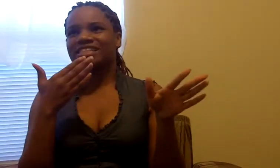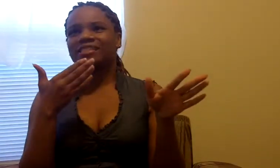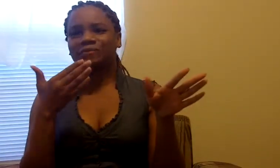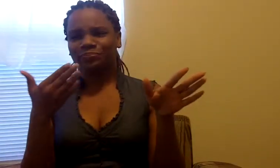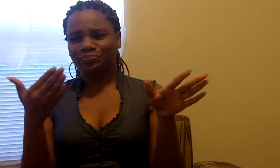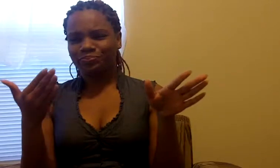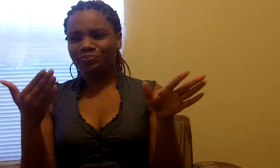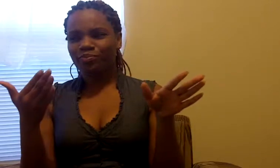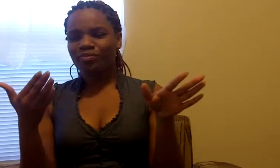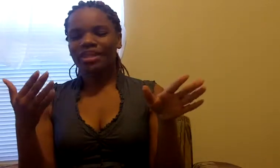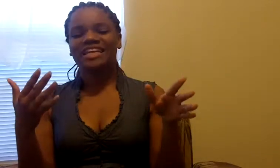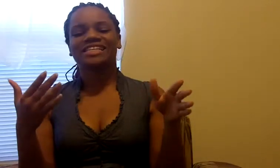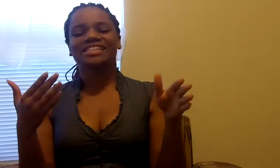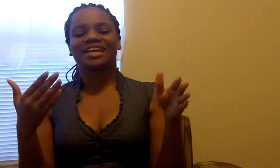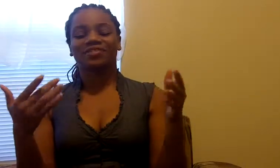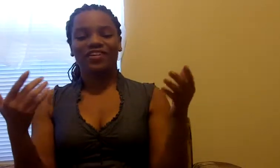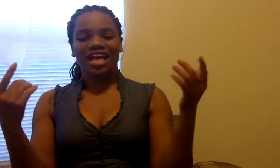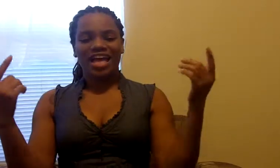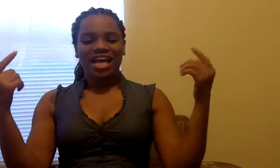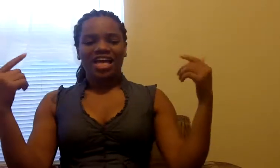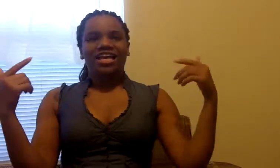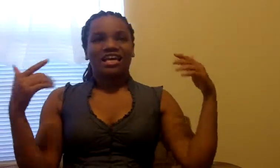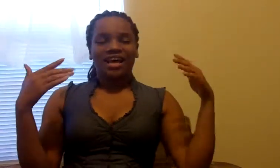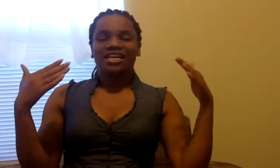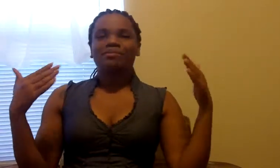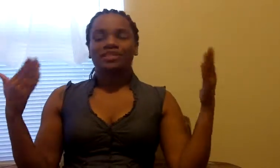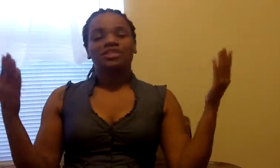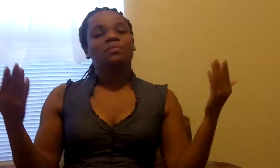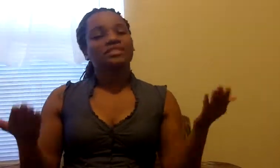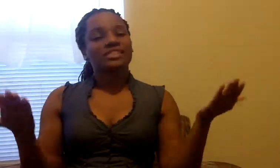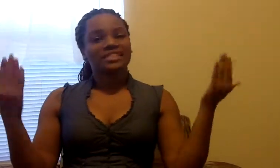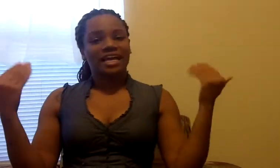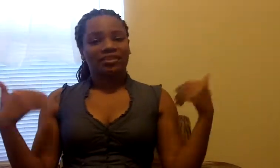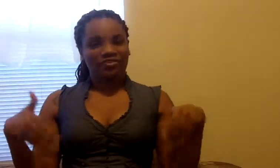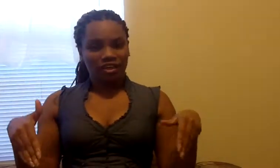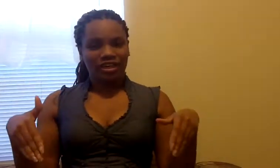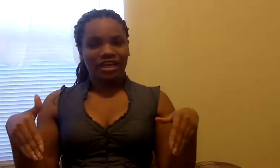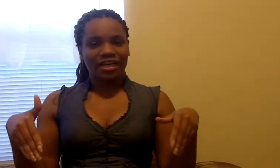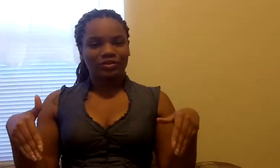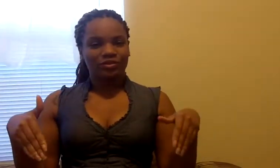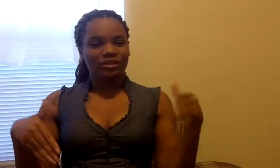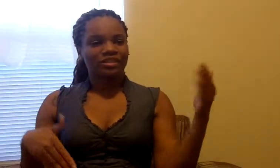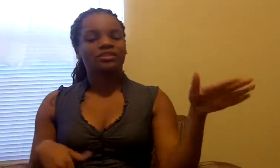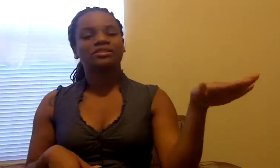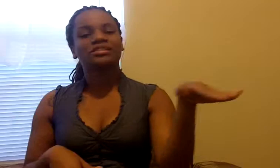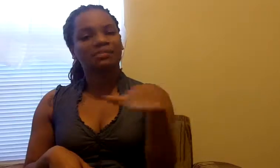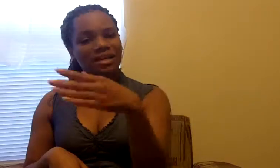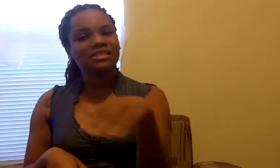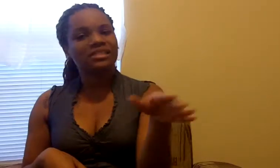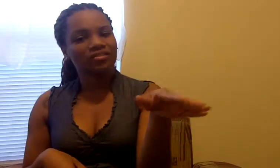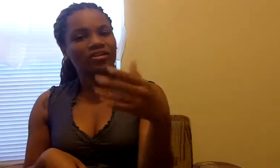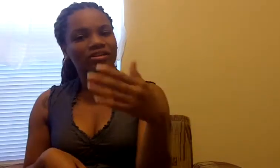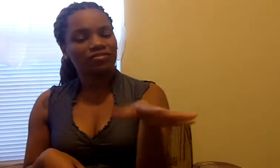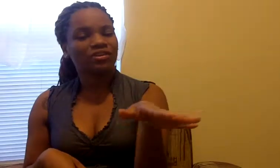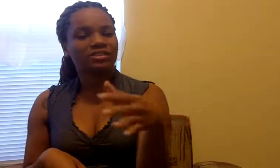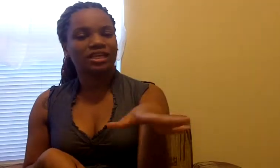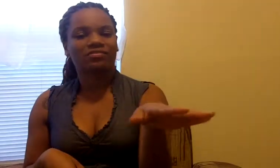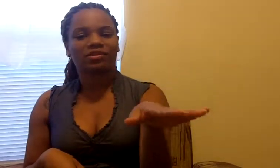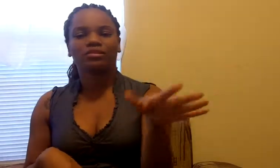things is, if a lot of times the interpreter sits at the front of the classroom, and the students, they might sit in the front or second row.